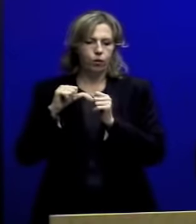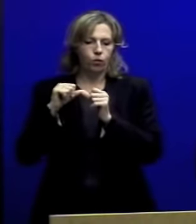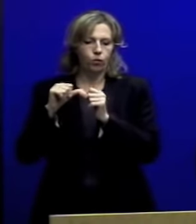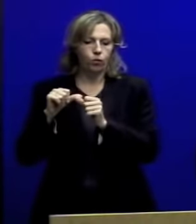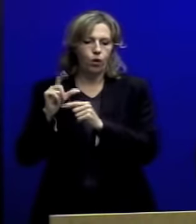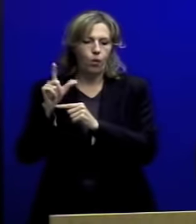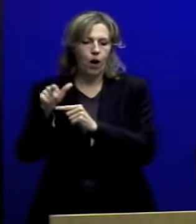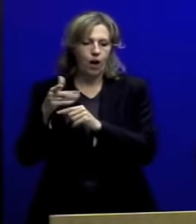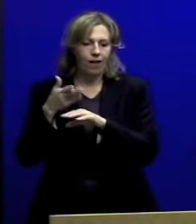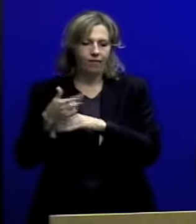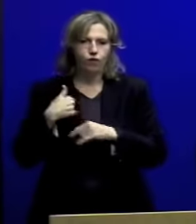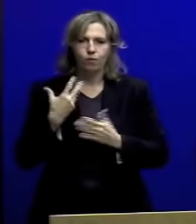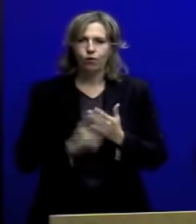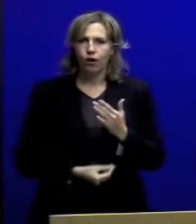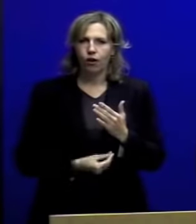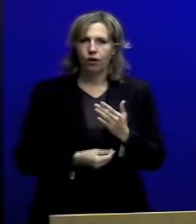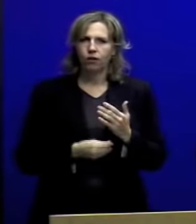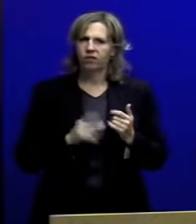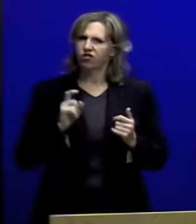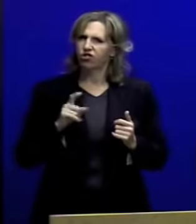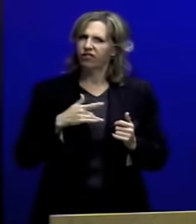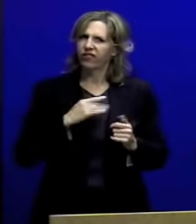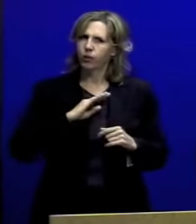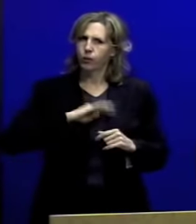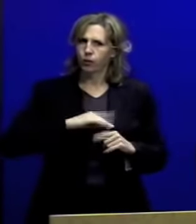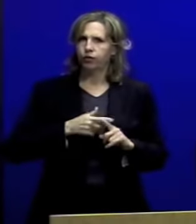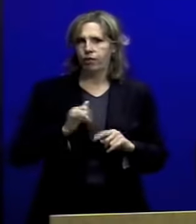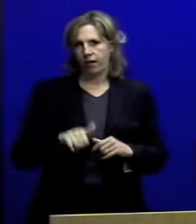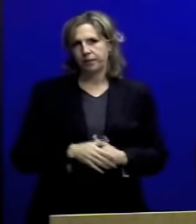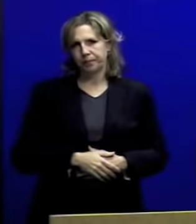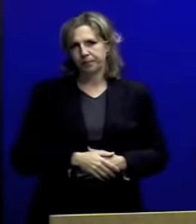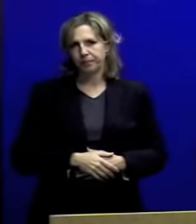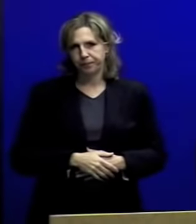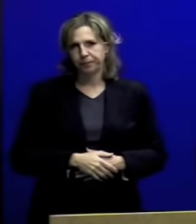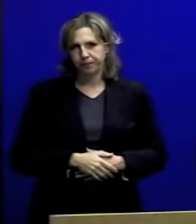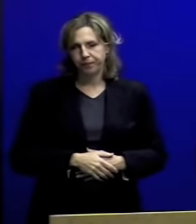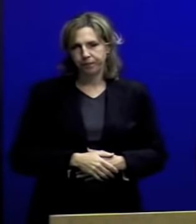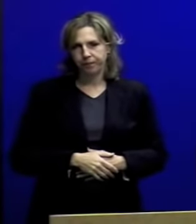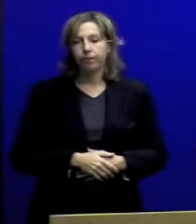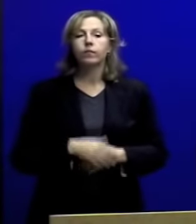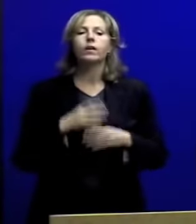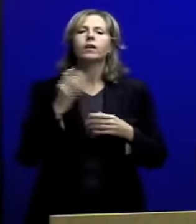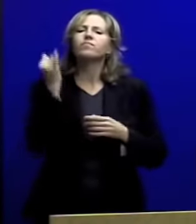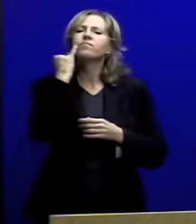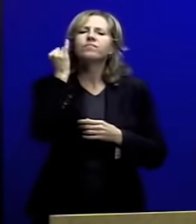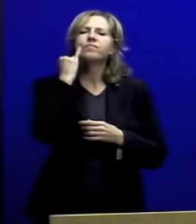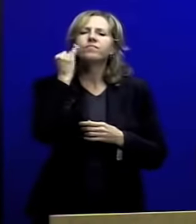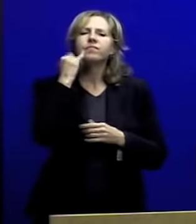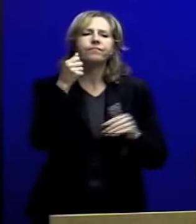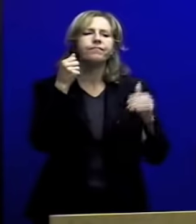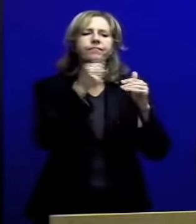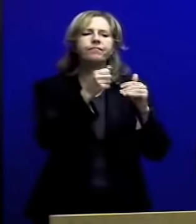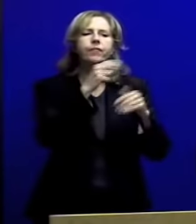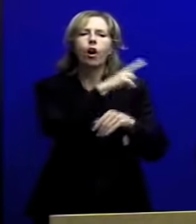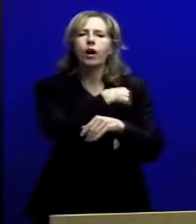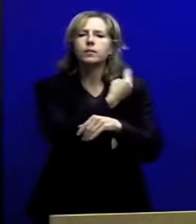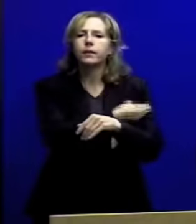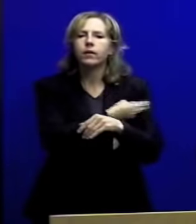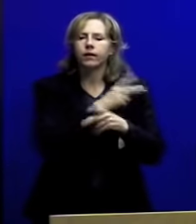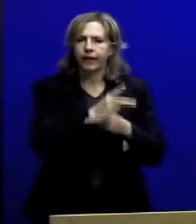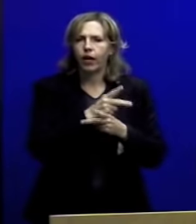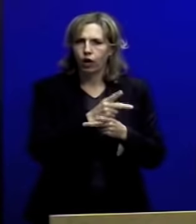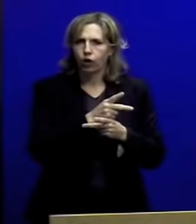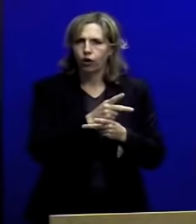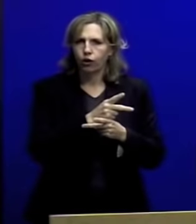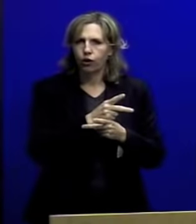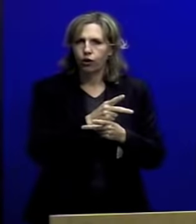Now, what about inpatient care? I said that one of the great myths about hospice care is that